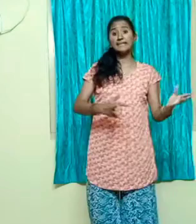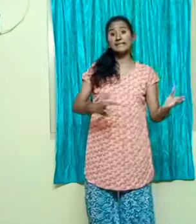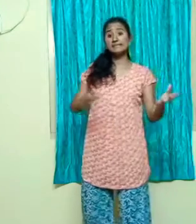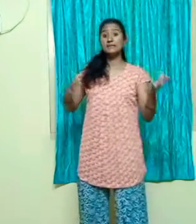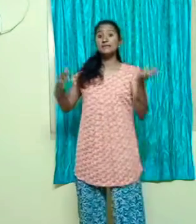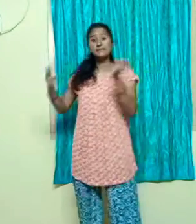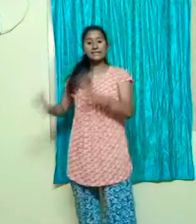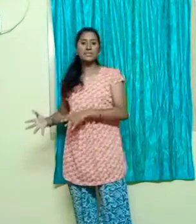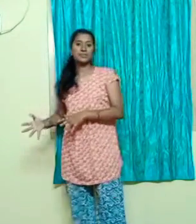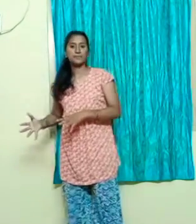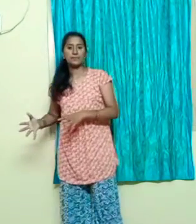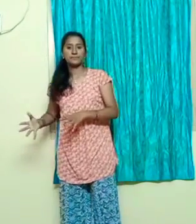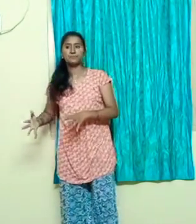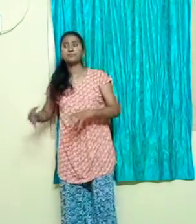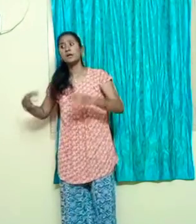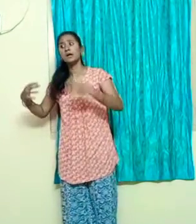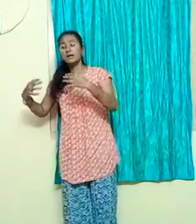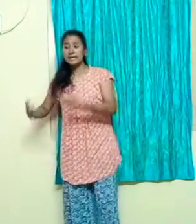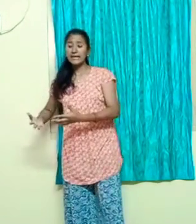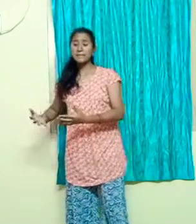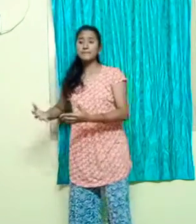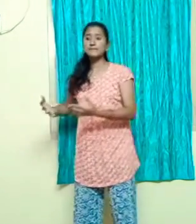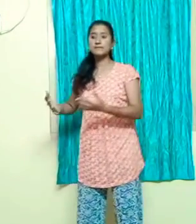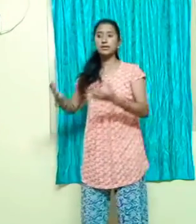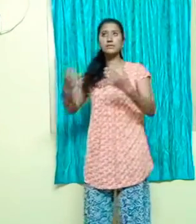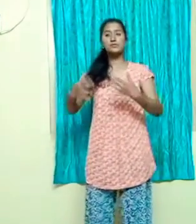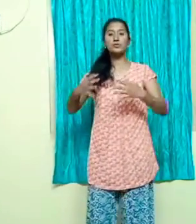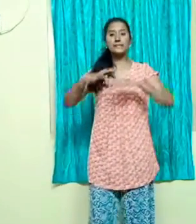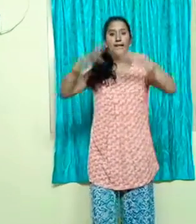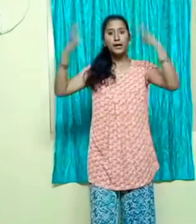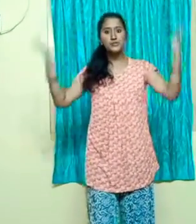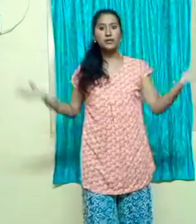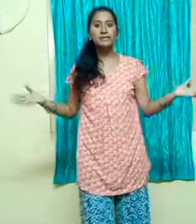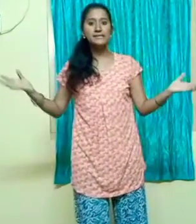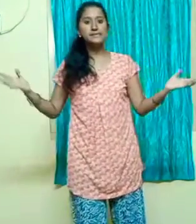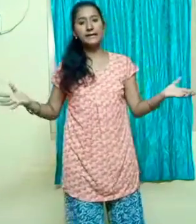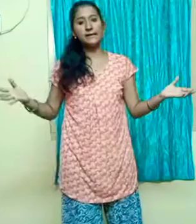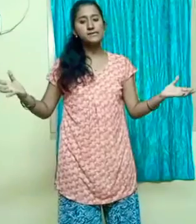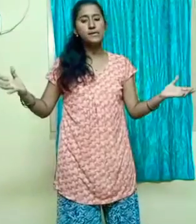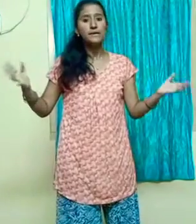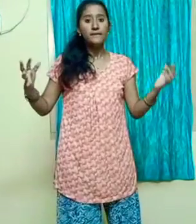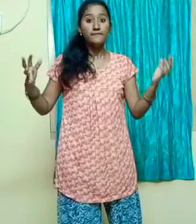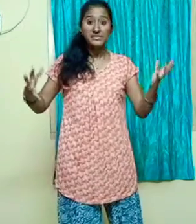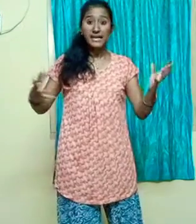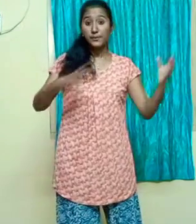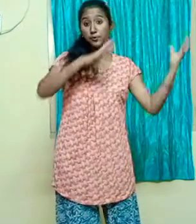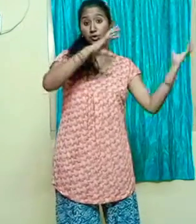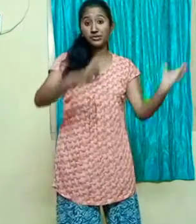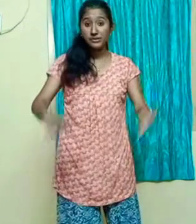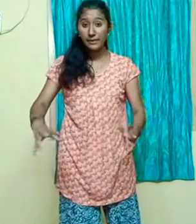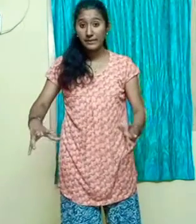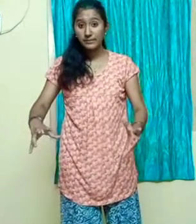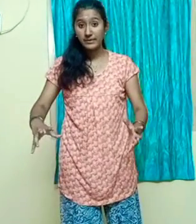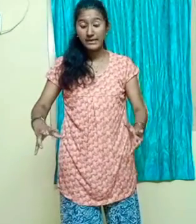as a secondary memory. They help us in storing the large voluminous data which can be brought into the main memory